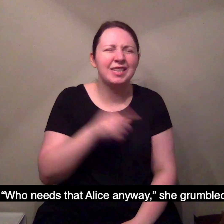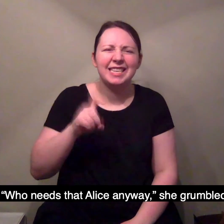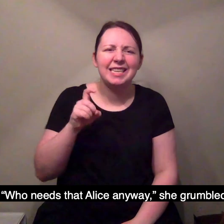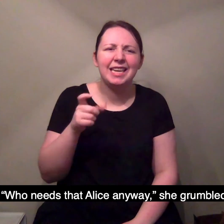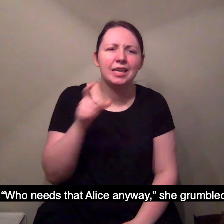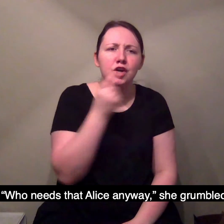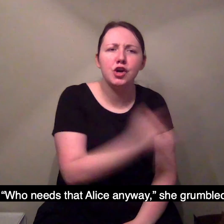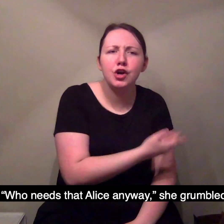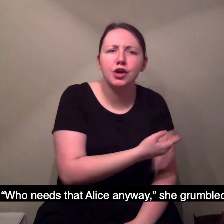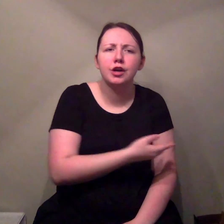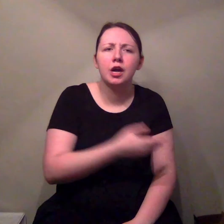grumbled.